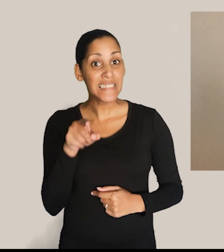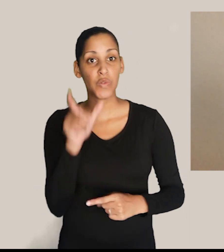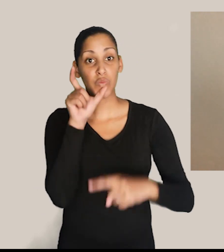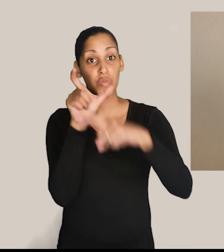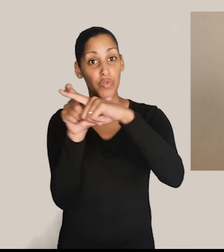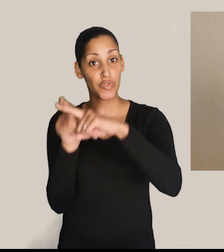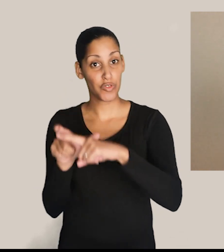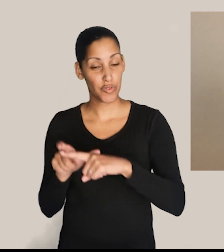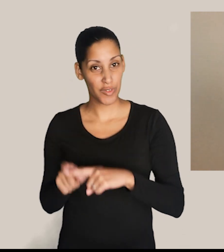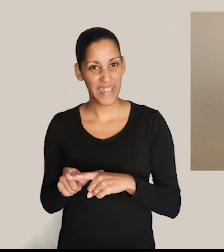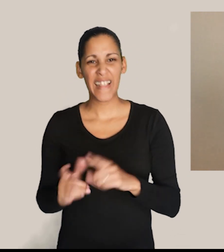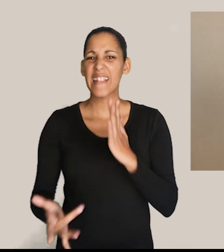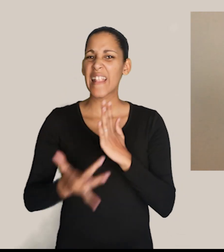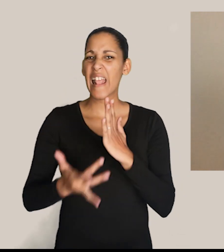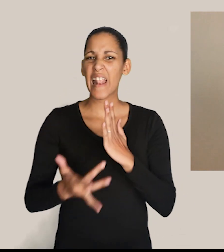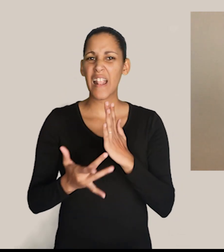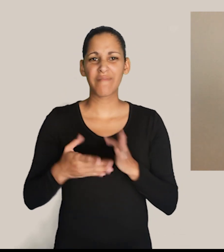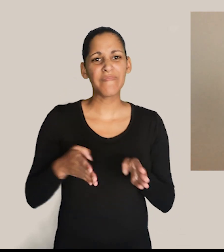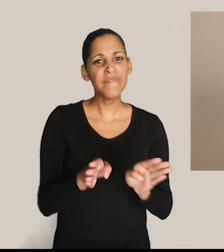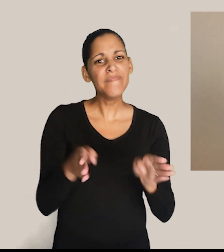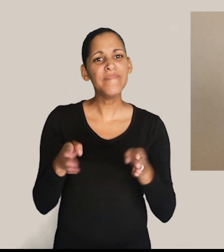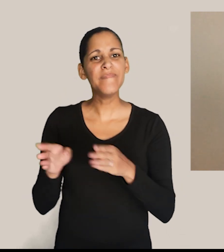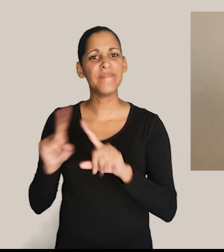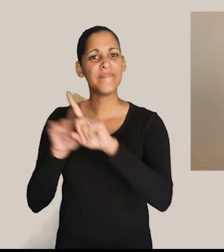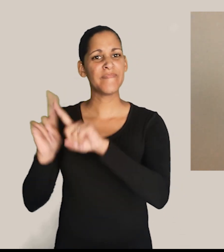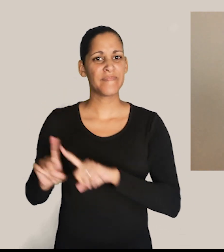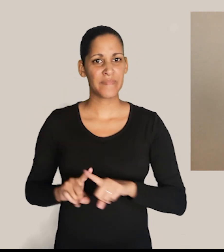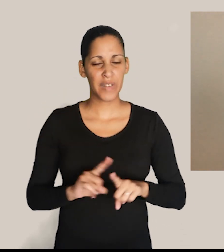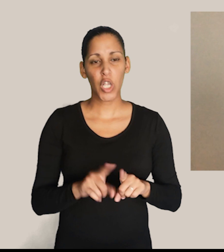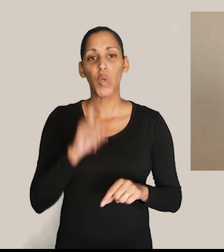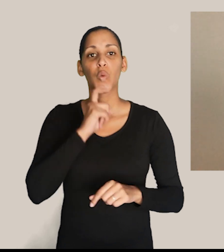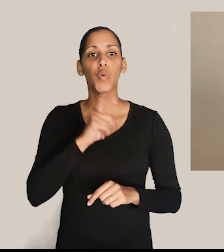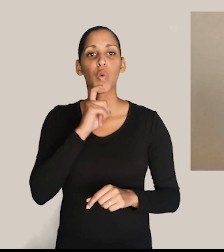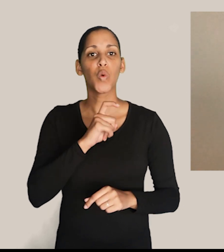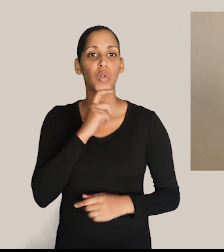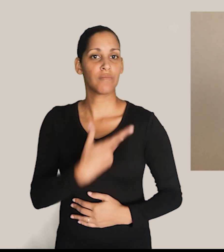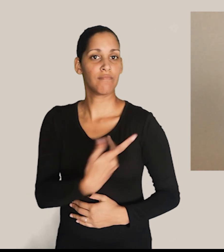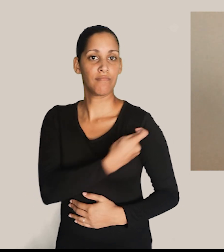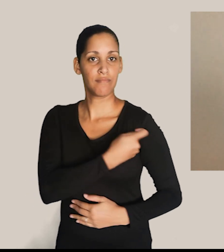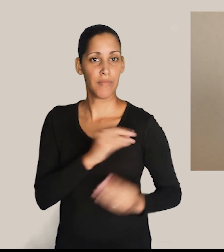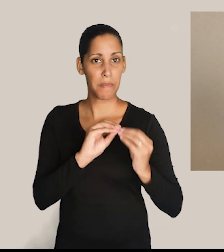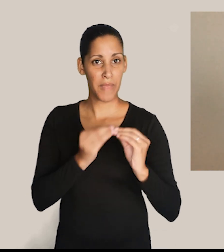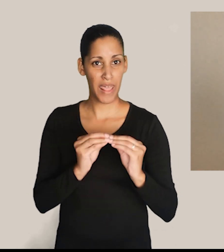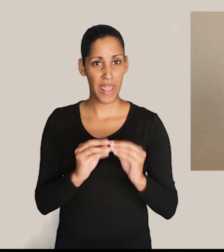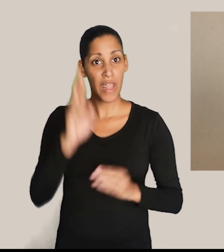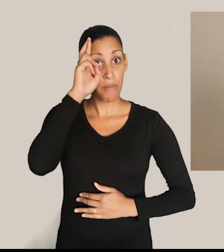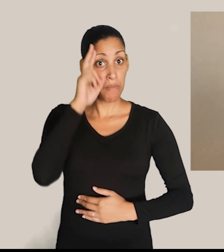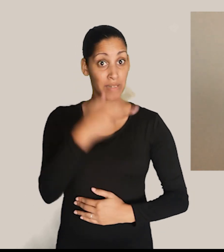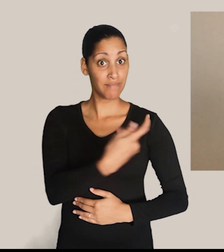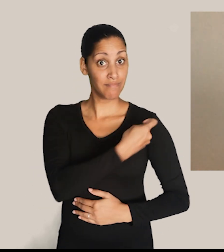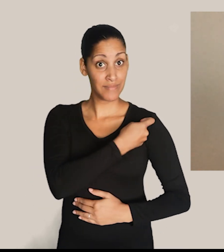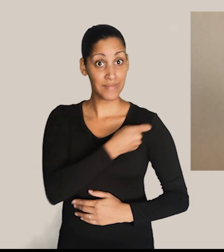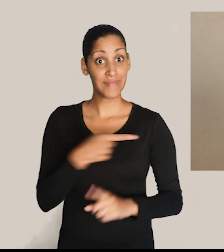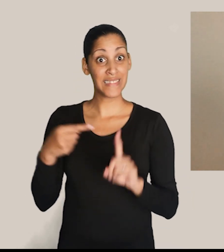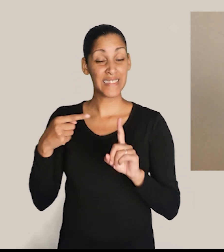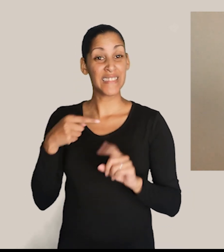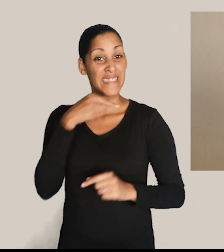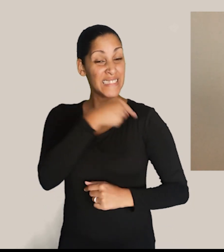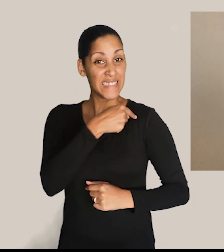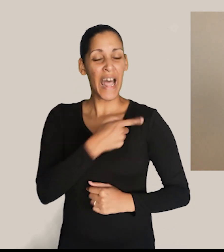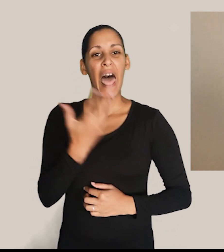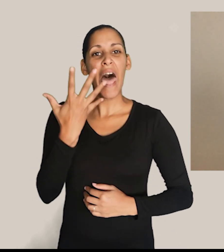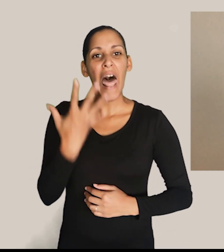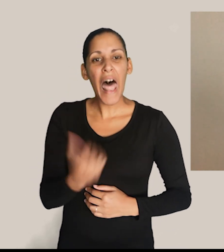So these terms refer to the various technological methods used to create a vaccine. Remember, a vaccine is a